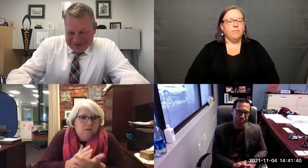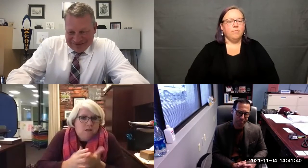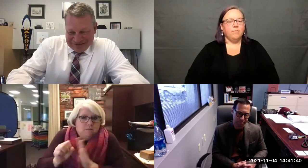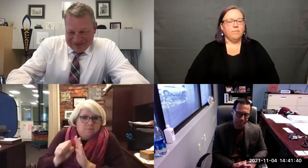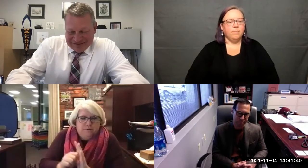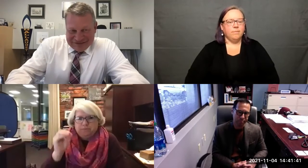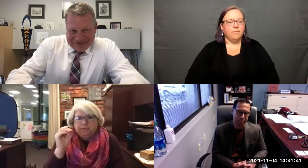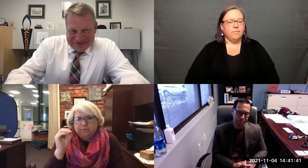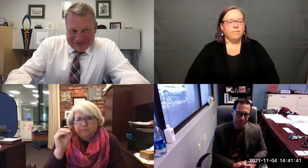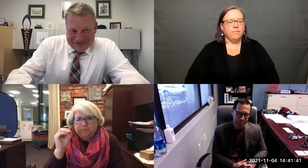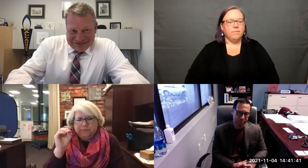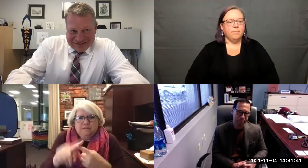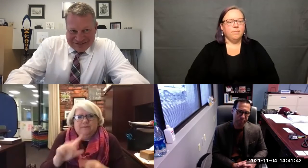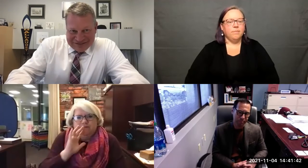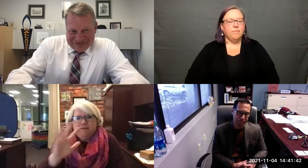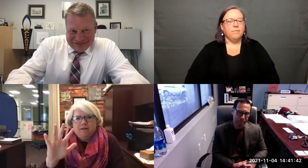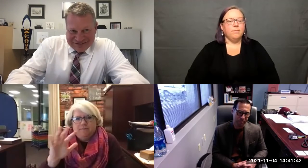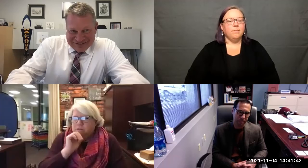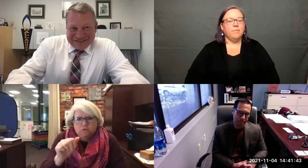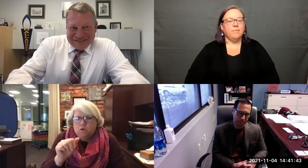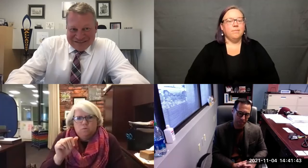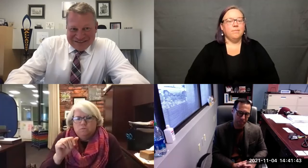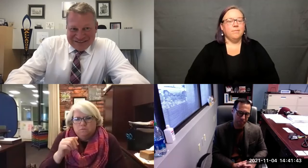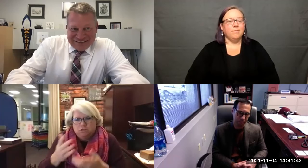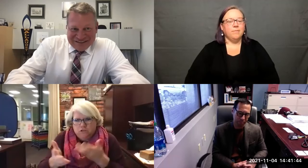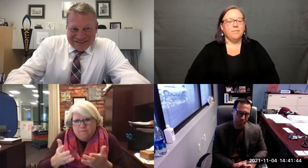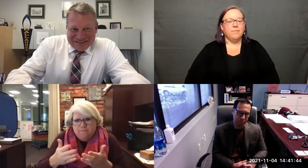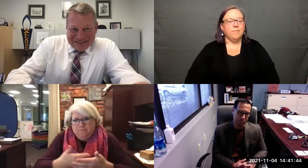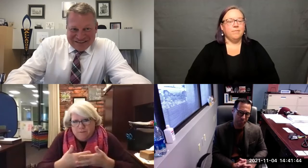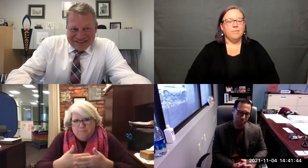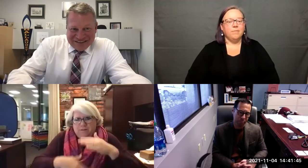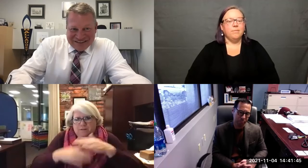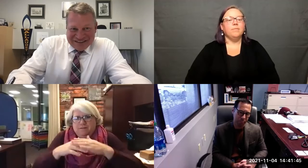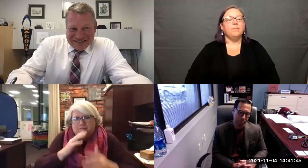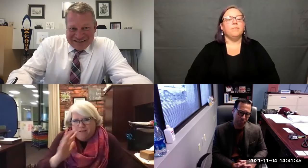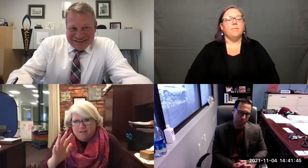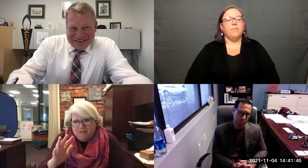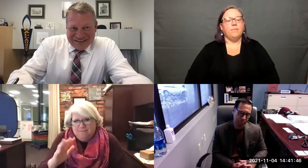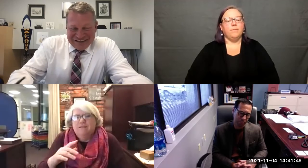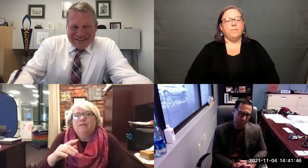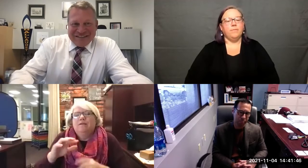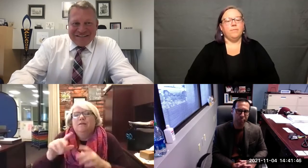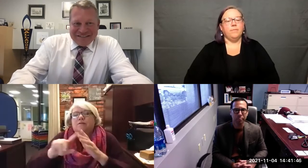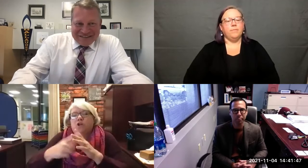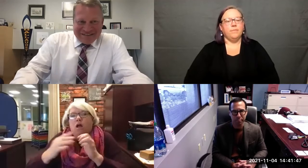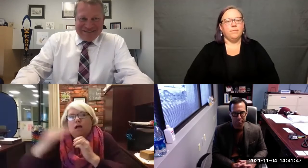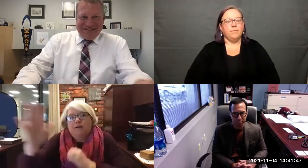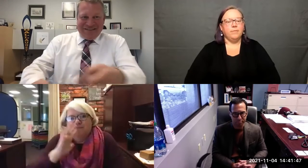varying a lot state by state. So some states have nothing until 5 years old. They're not doing any birth to 5 programming services for